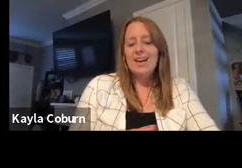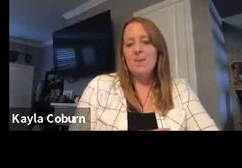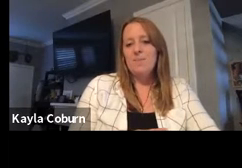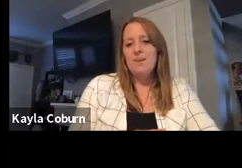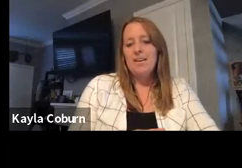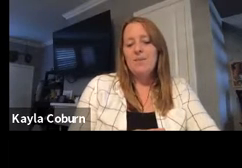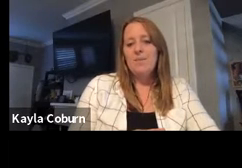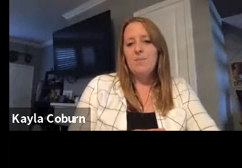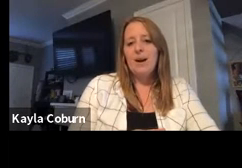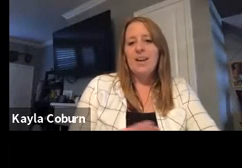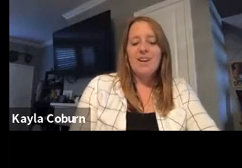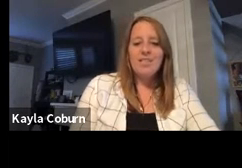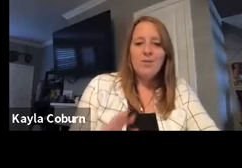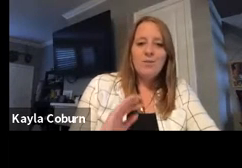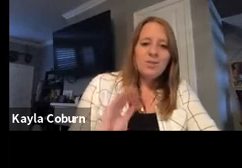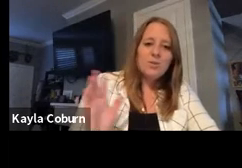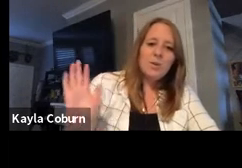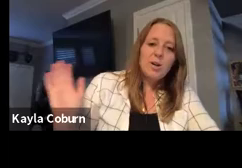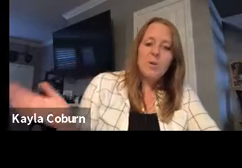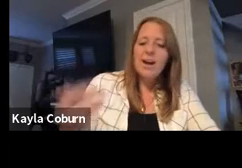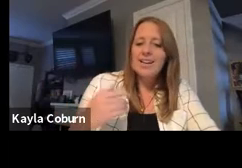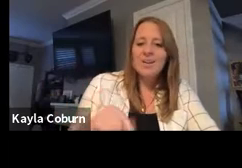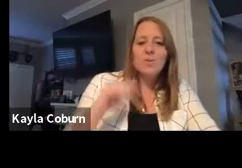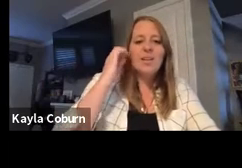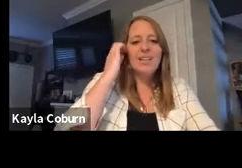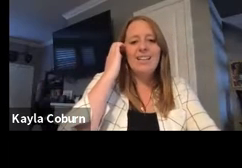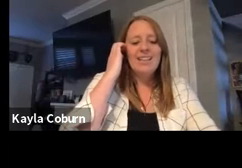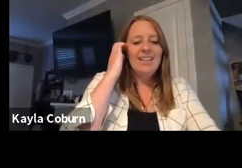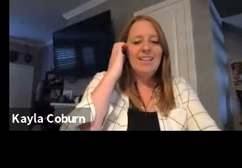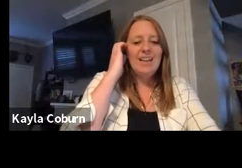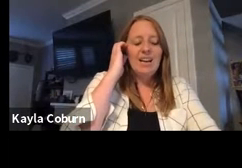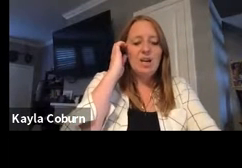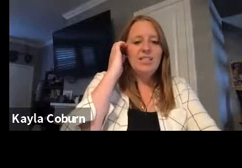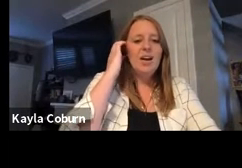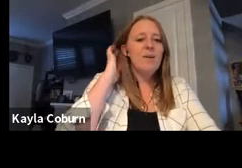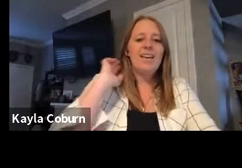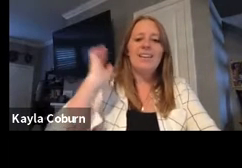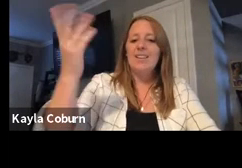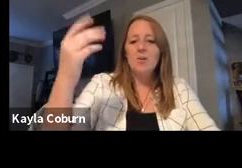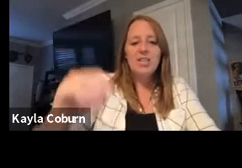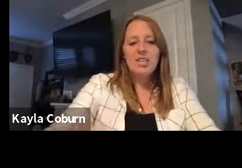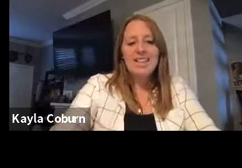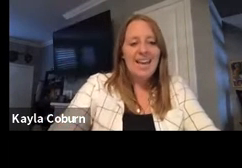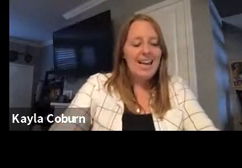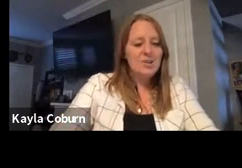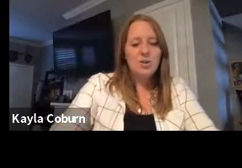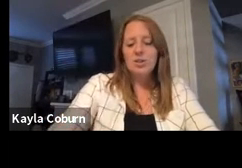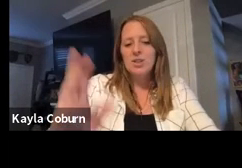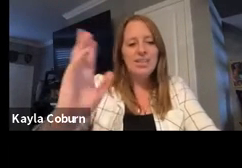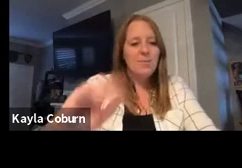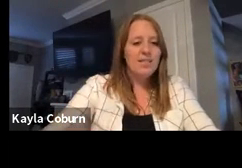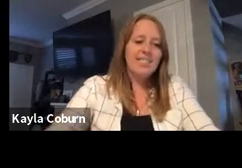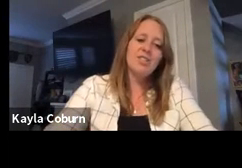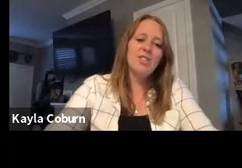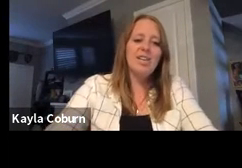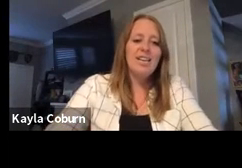presenting, but if I don't, Julie or Brian will tell me the question at the end or